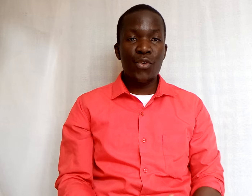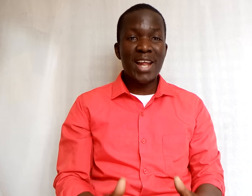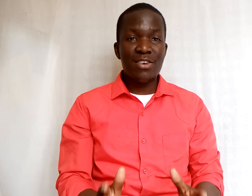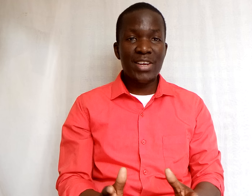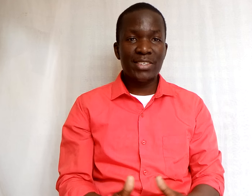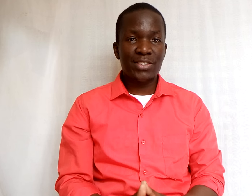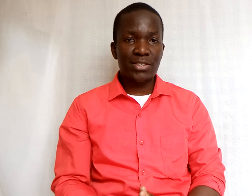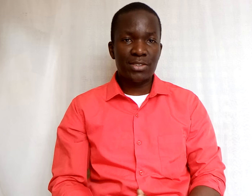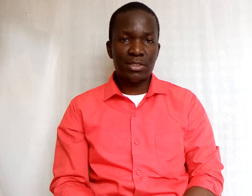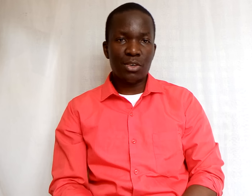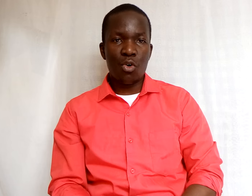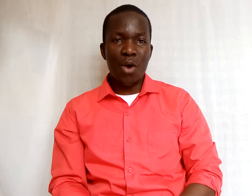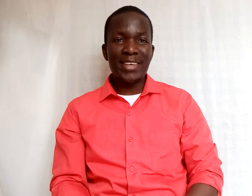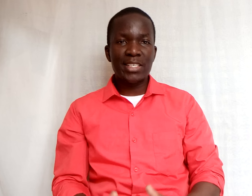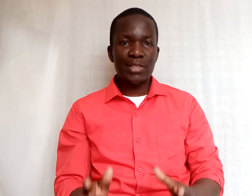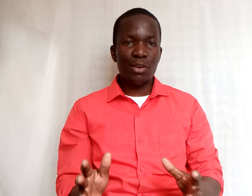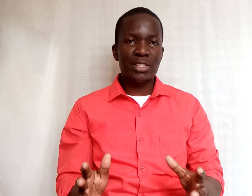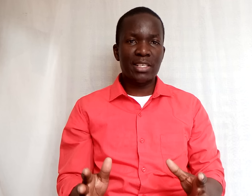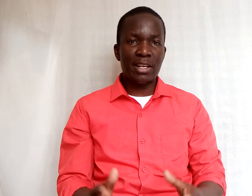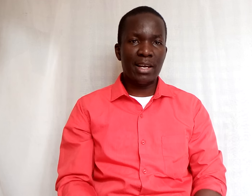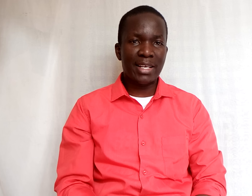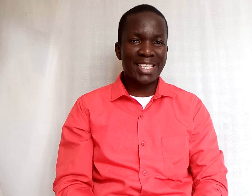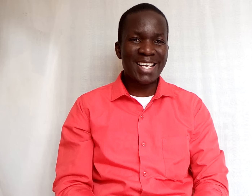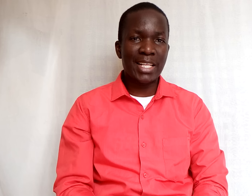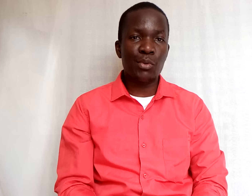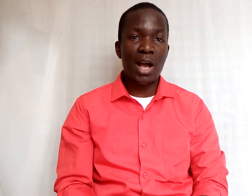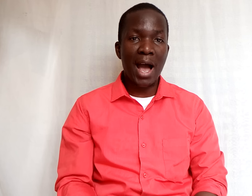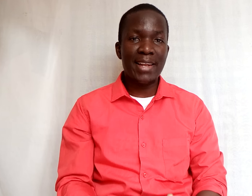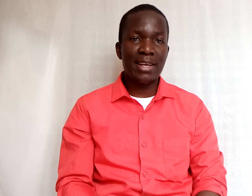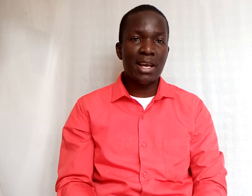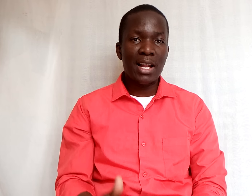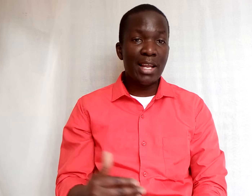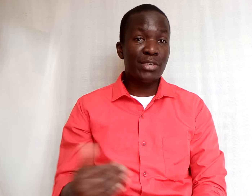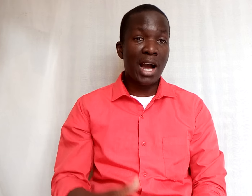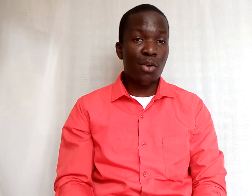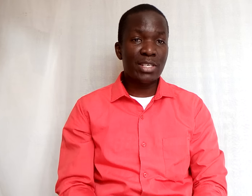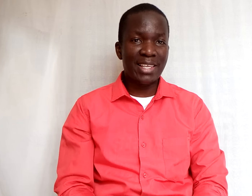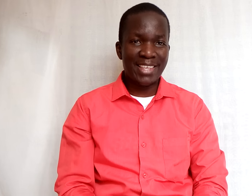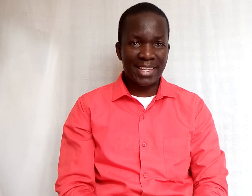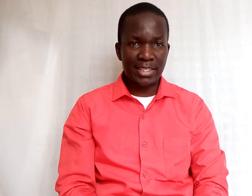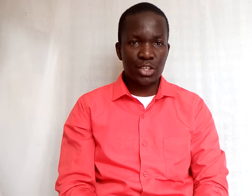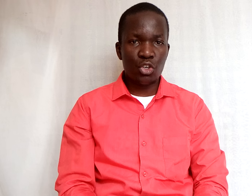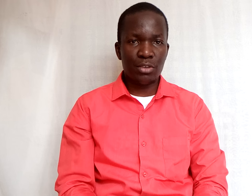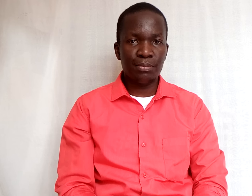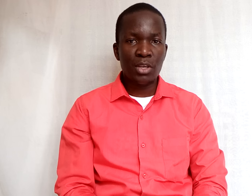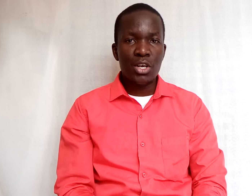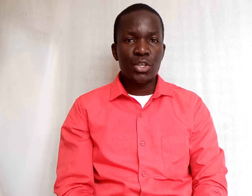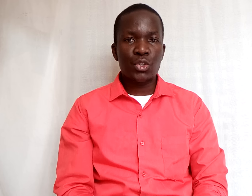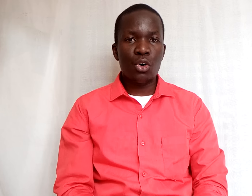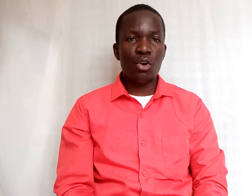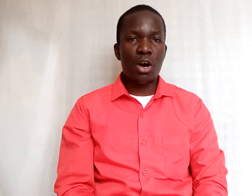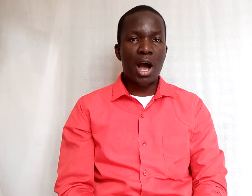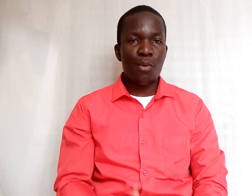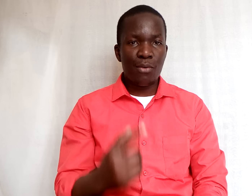and drinks or words involved in catering that we had left out in the other session. So our